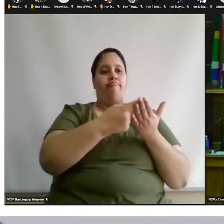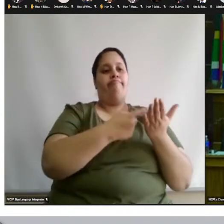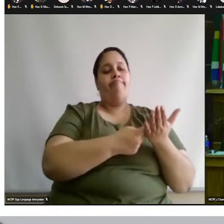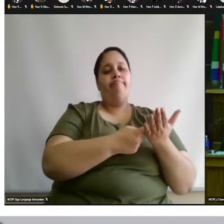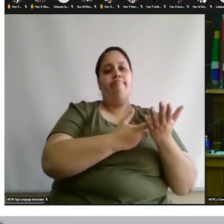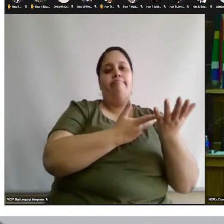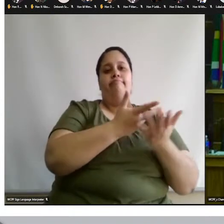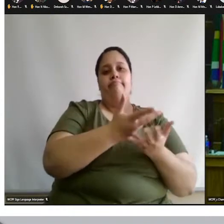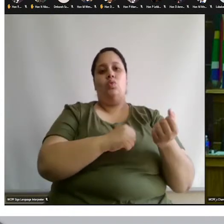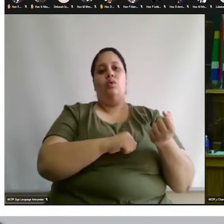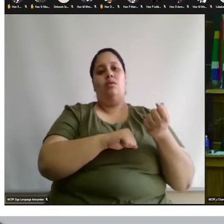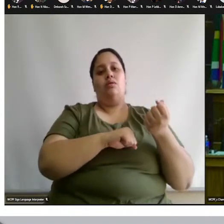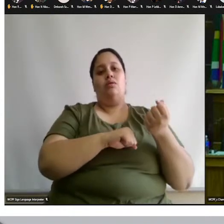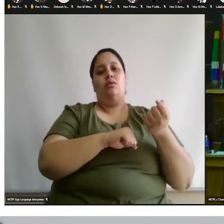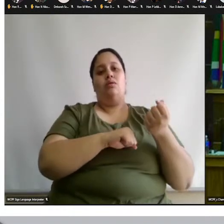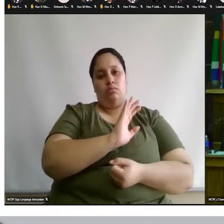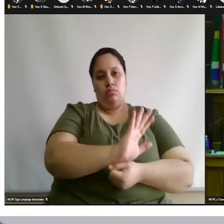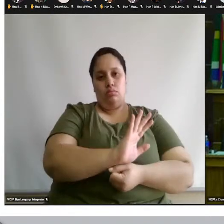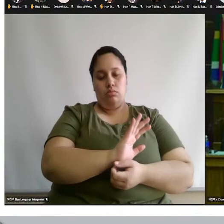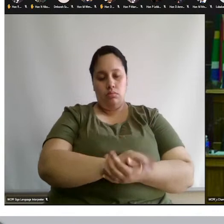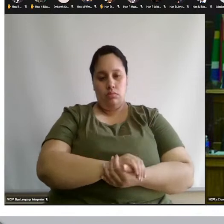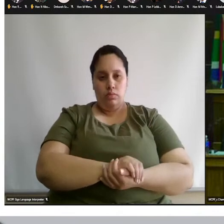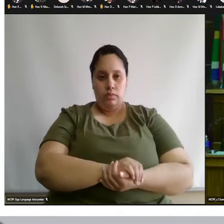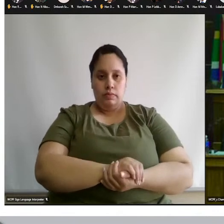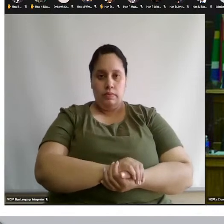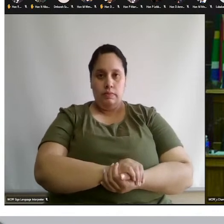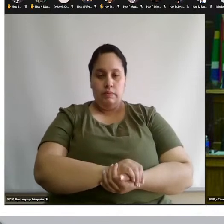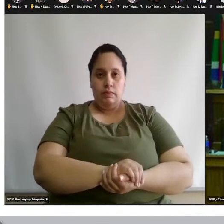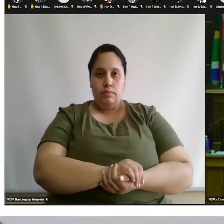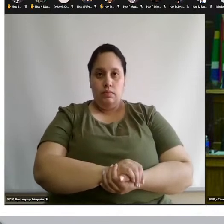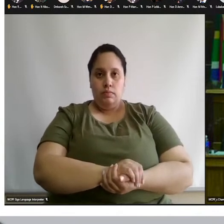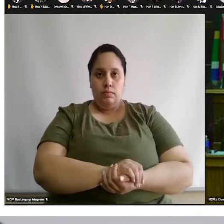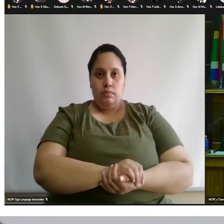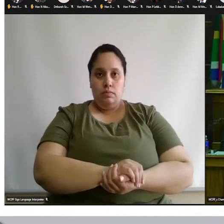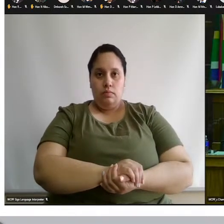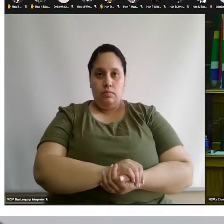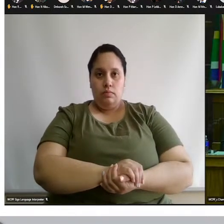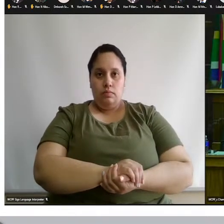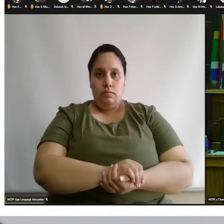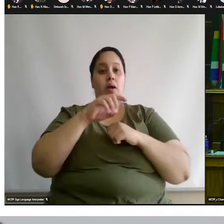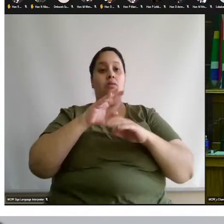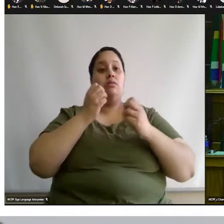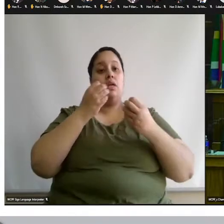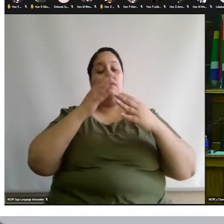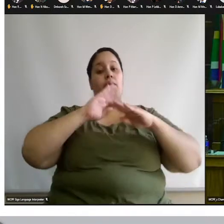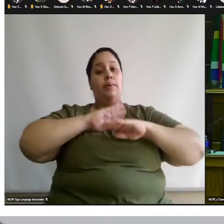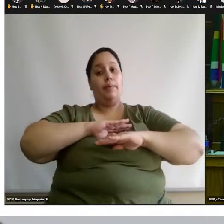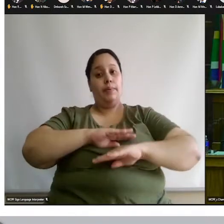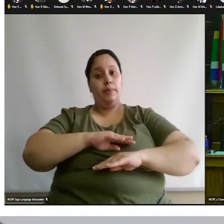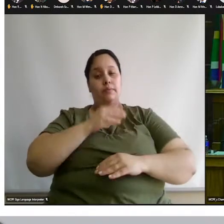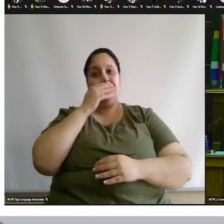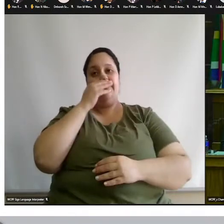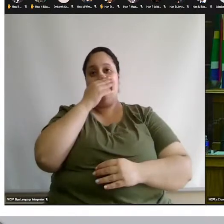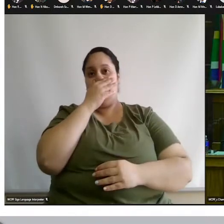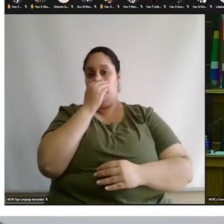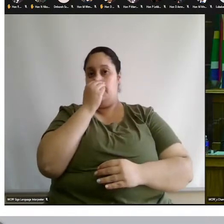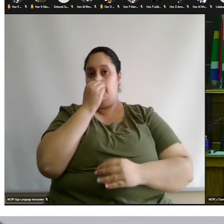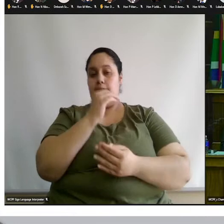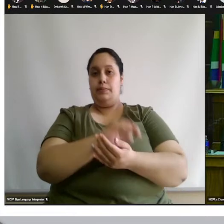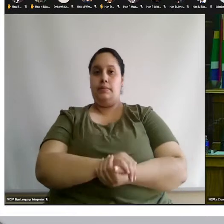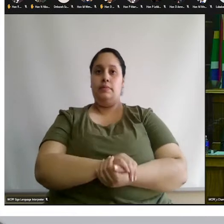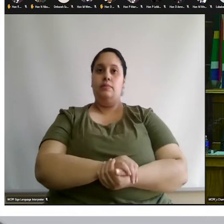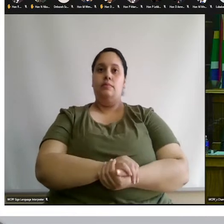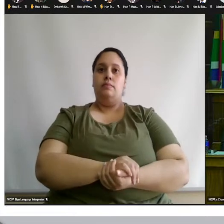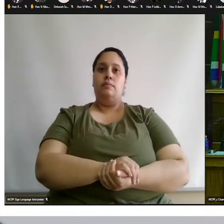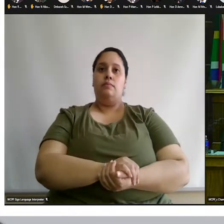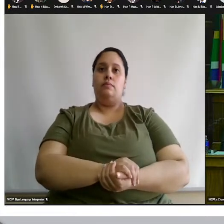I do want to assure the member that it goes beyond this. I've made further inquiries and I